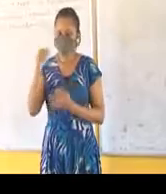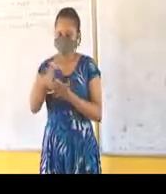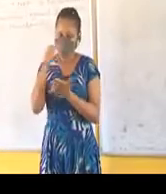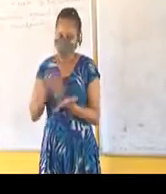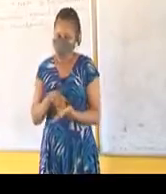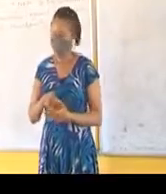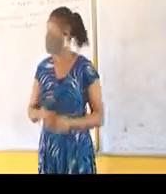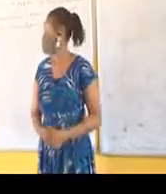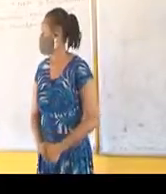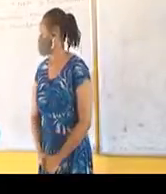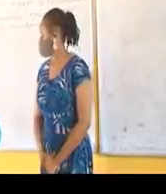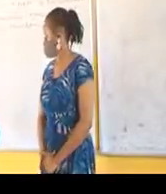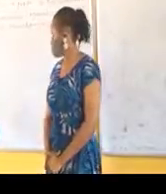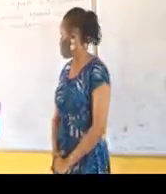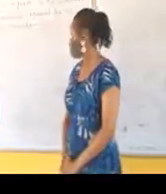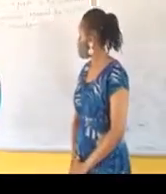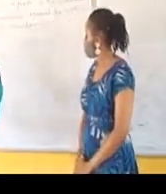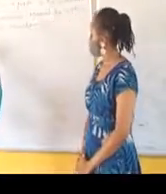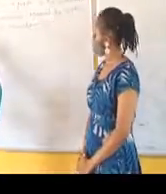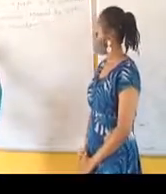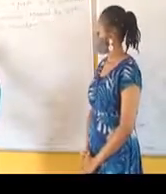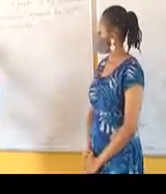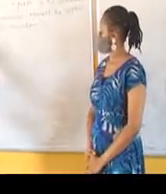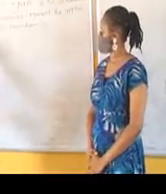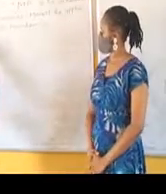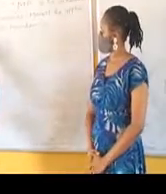middle mark, this is what you do.